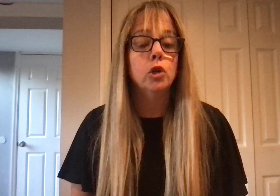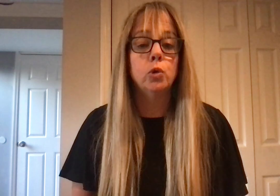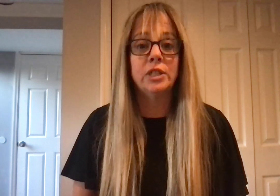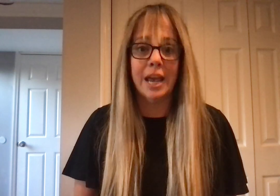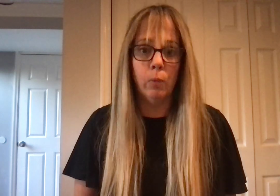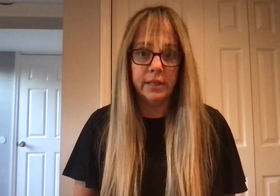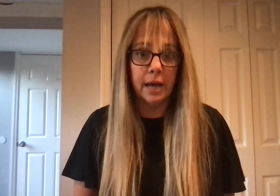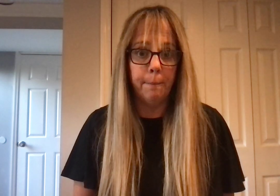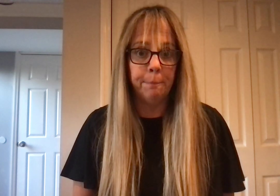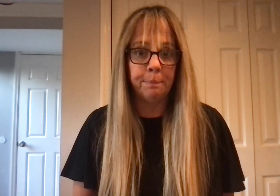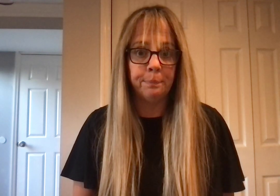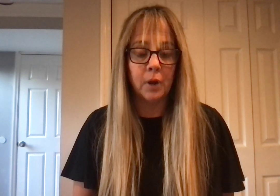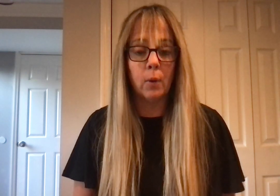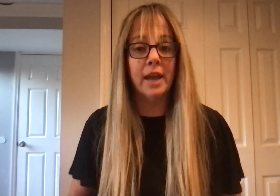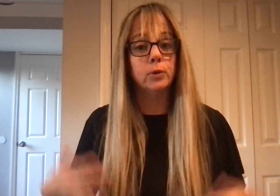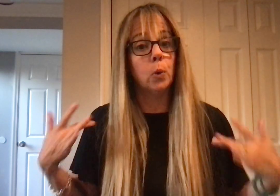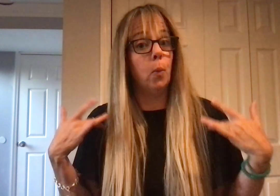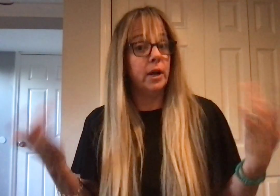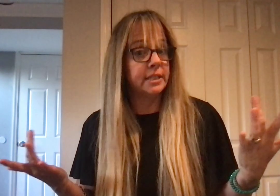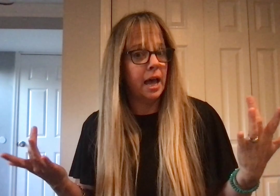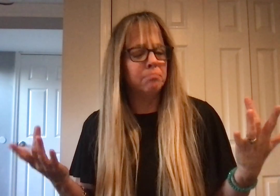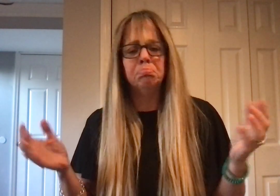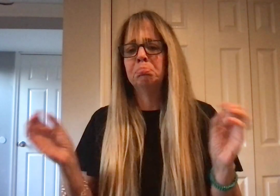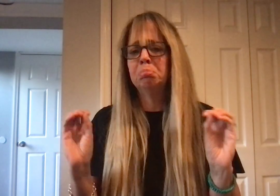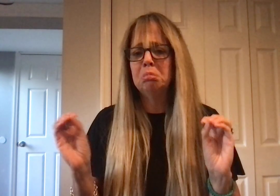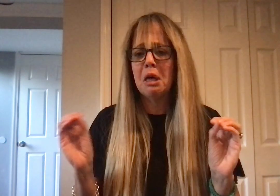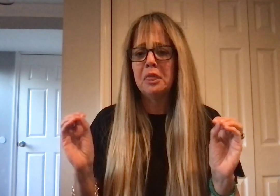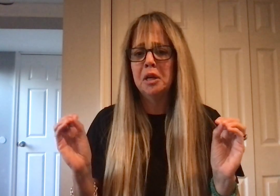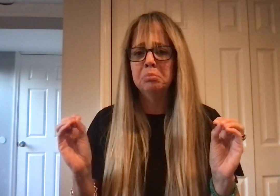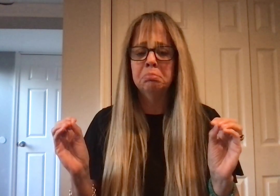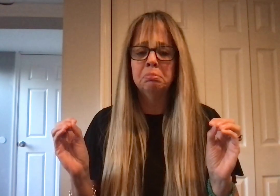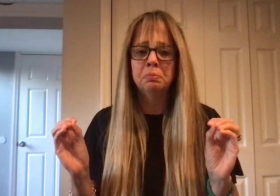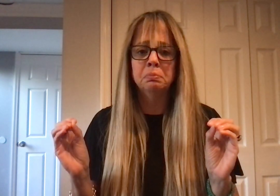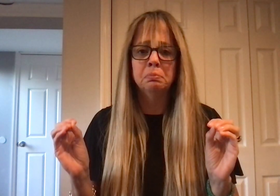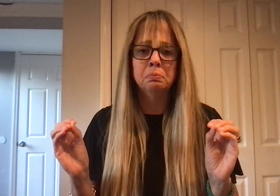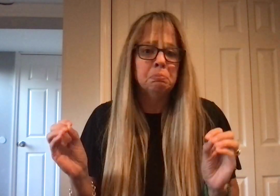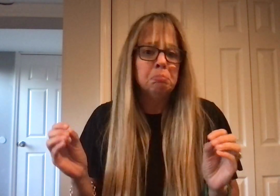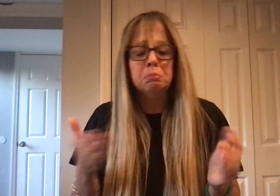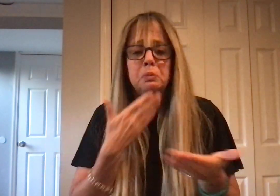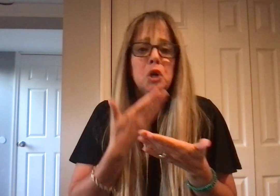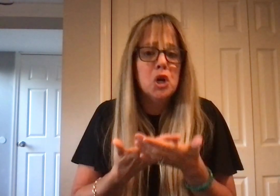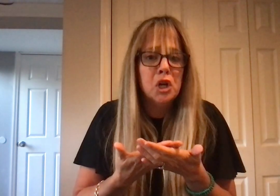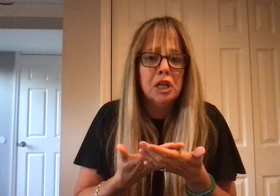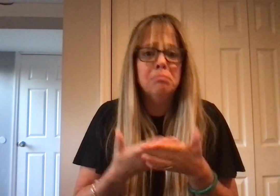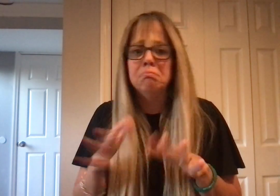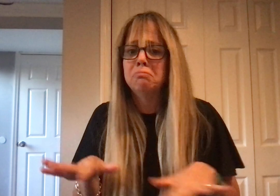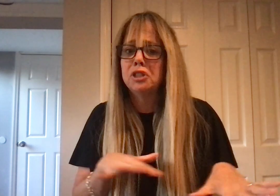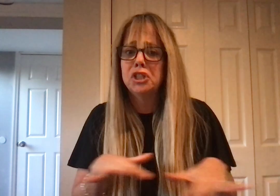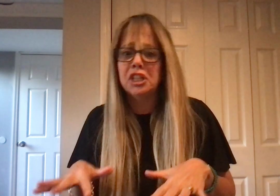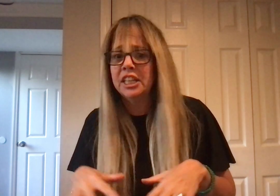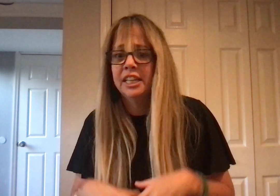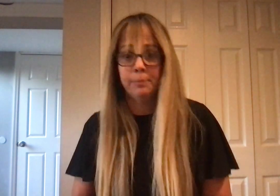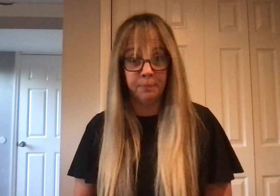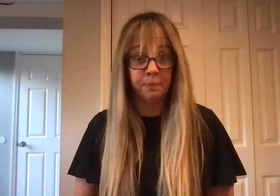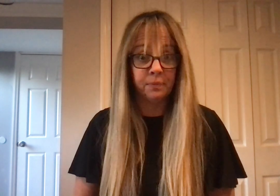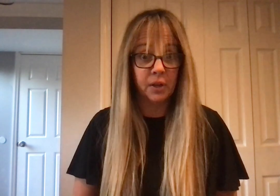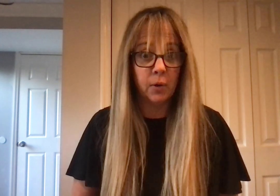To say what's up. Okay, so what's up? Nothing. I'm good. Just chilling.